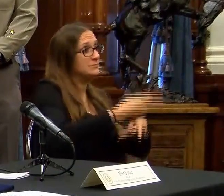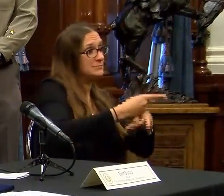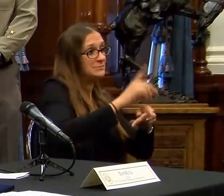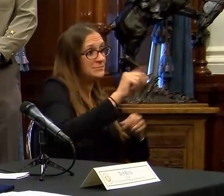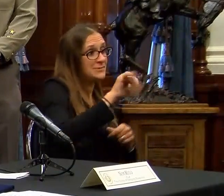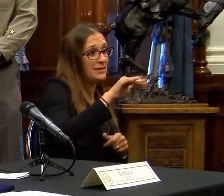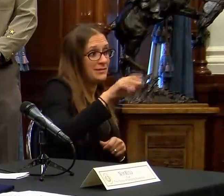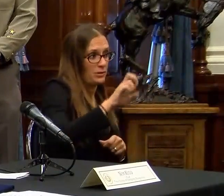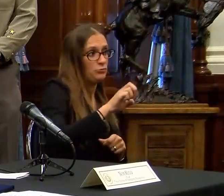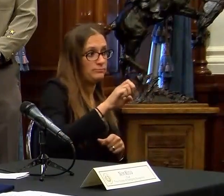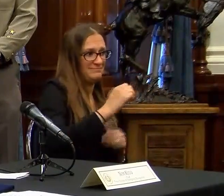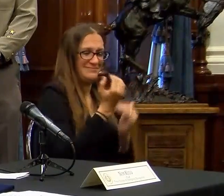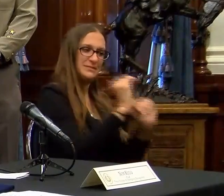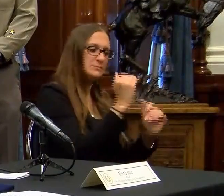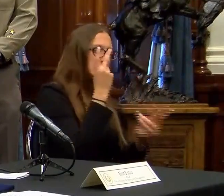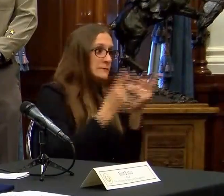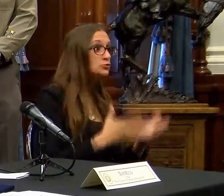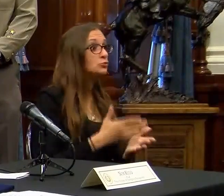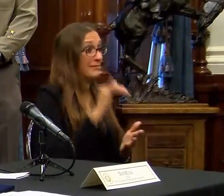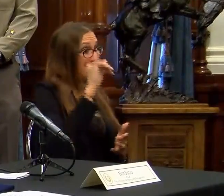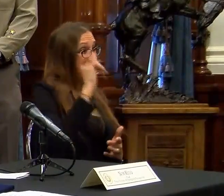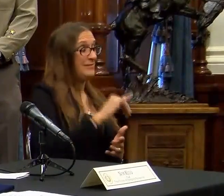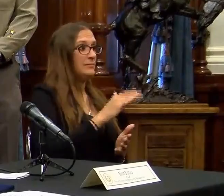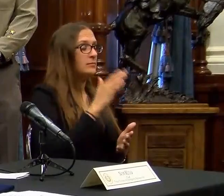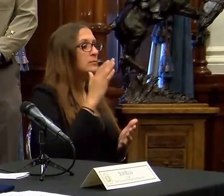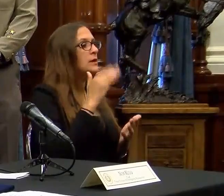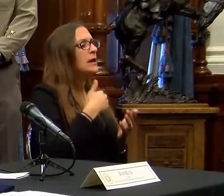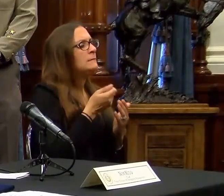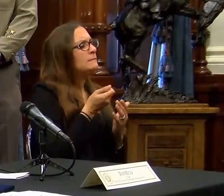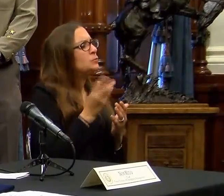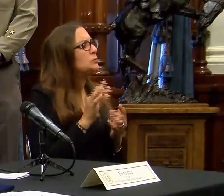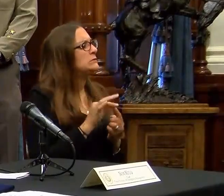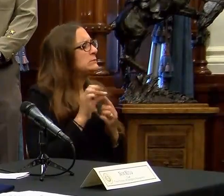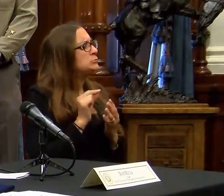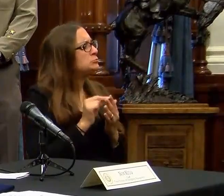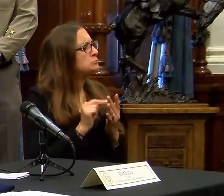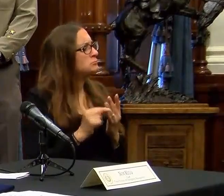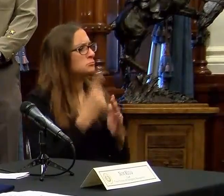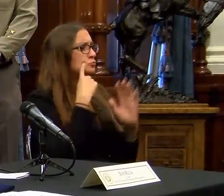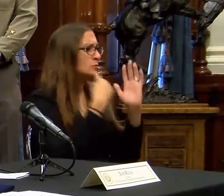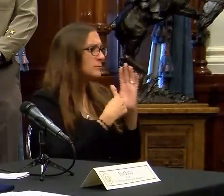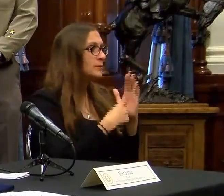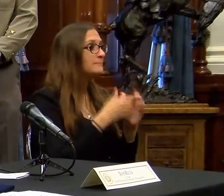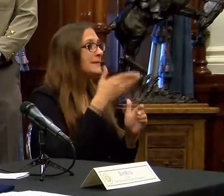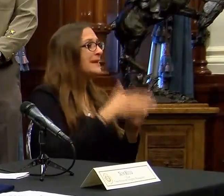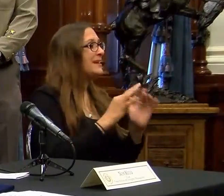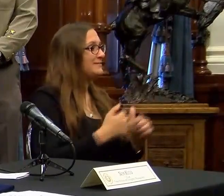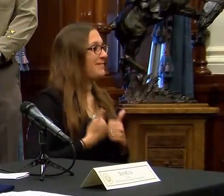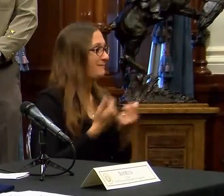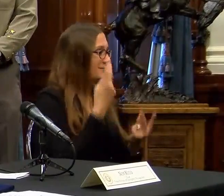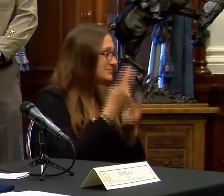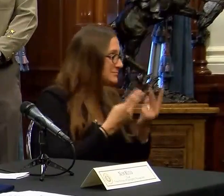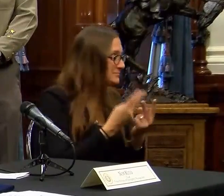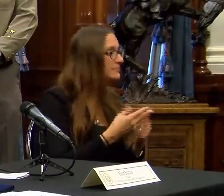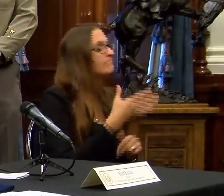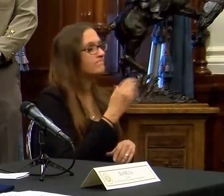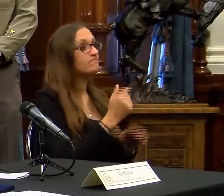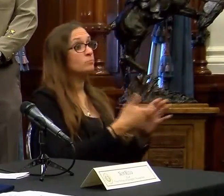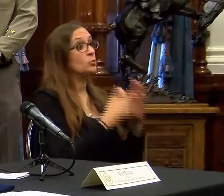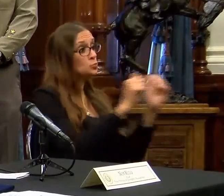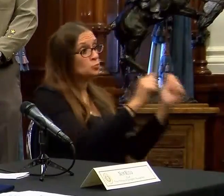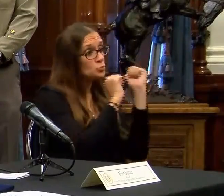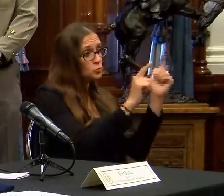daycares. This directive allows limited exceptions for things like end-of-life visitation and requires